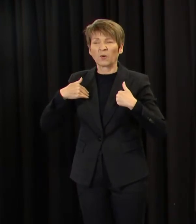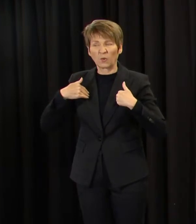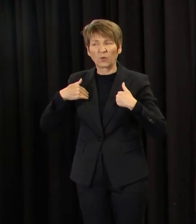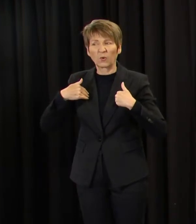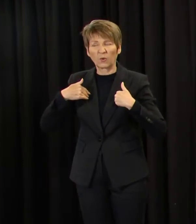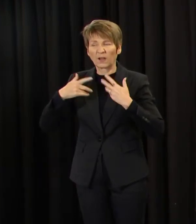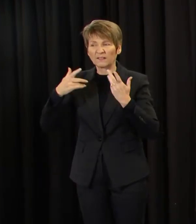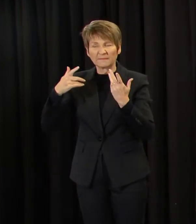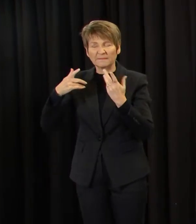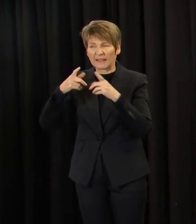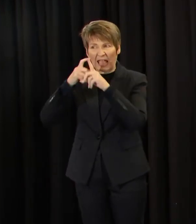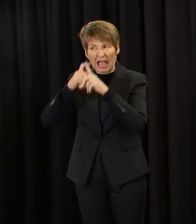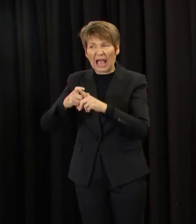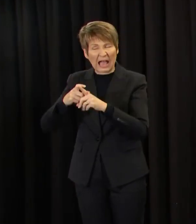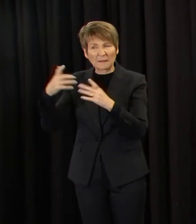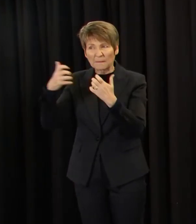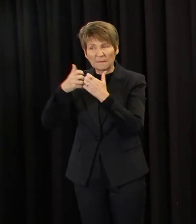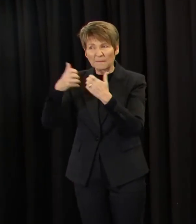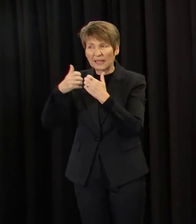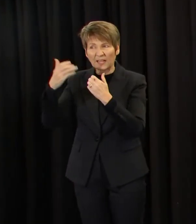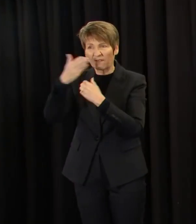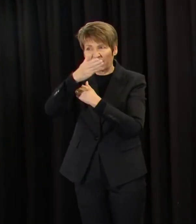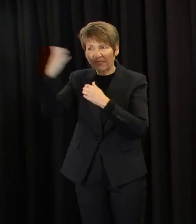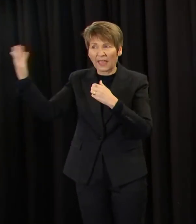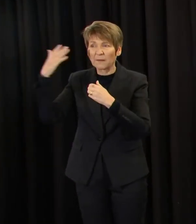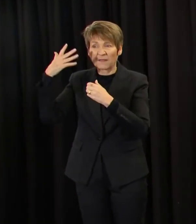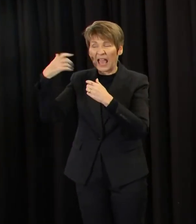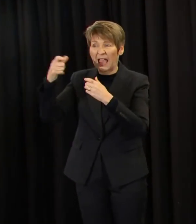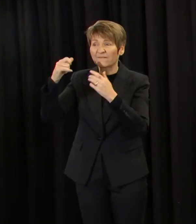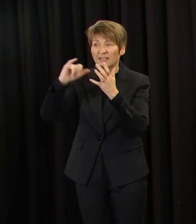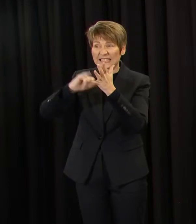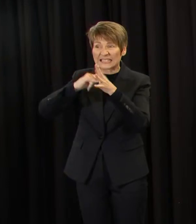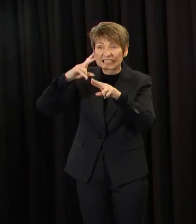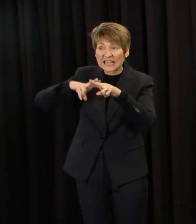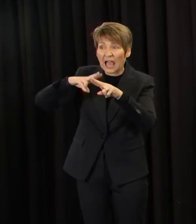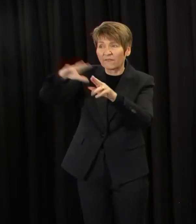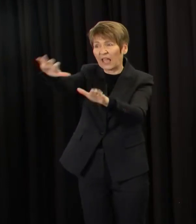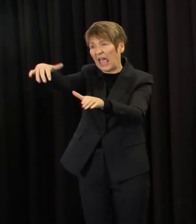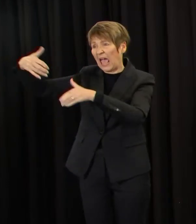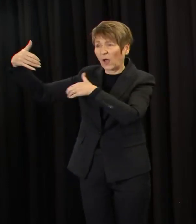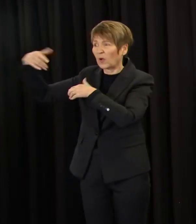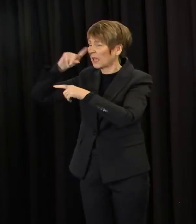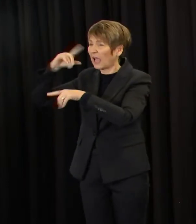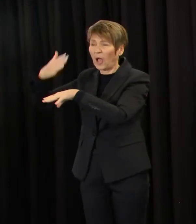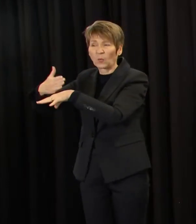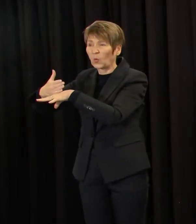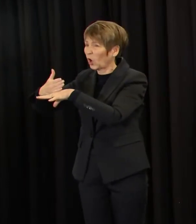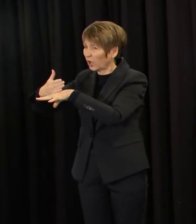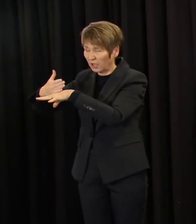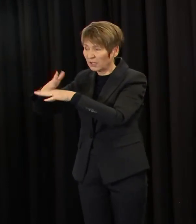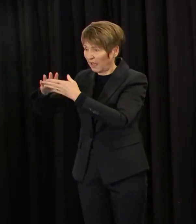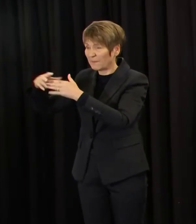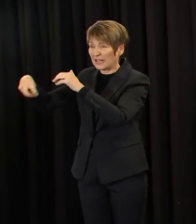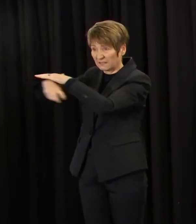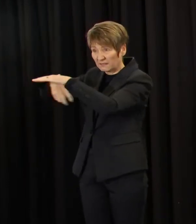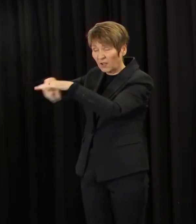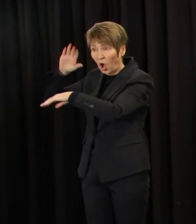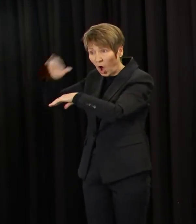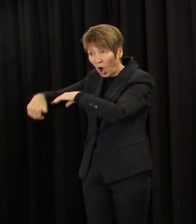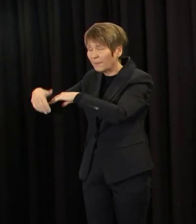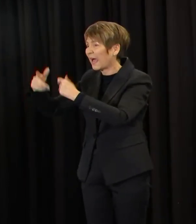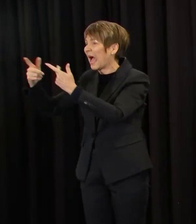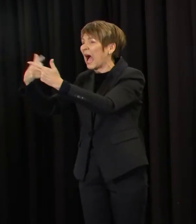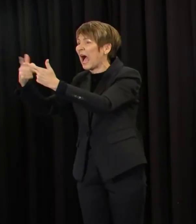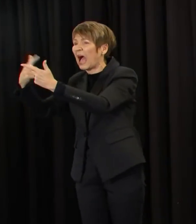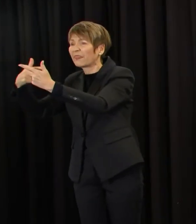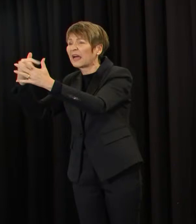time, and my thanks to the wider health system for providing support to ensure we can continue to provide health services in the city. We also have fantastic